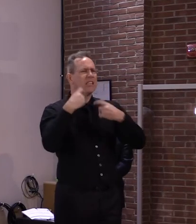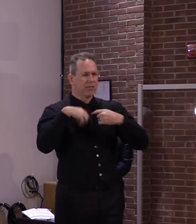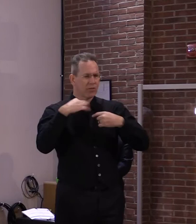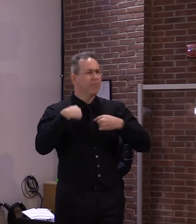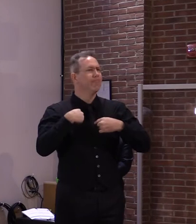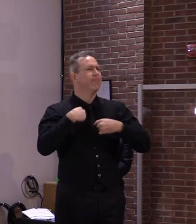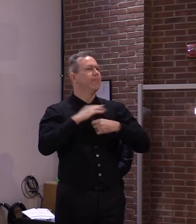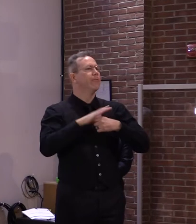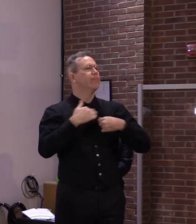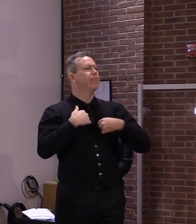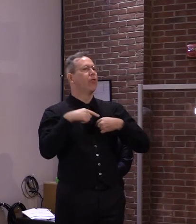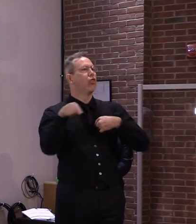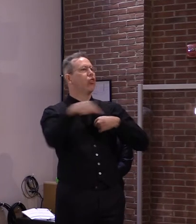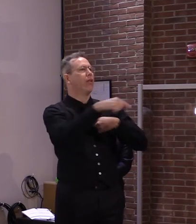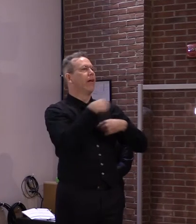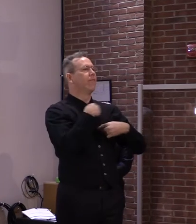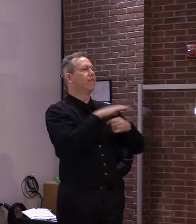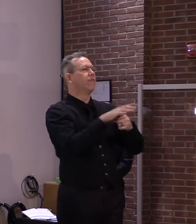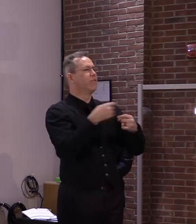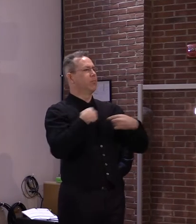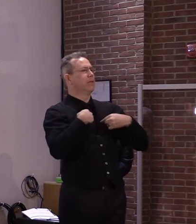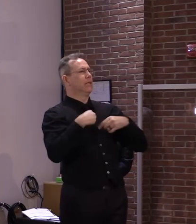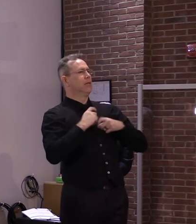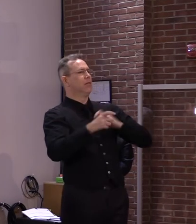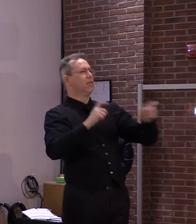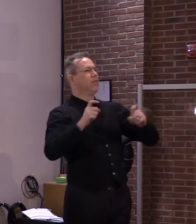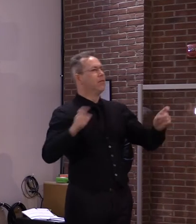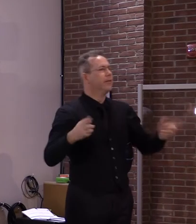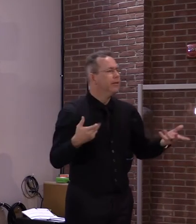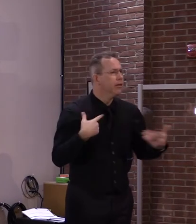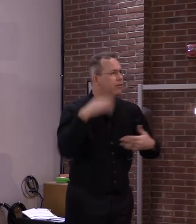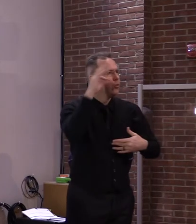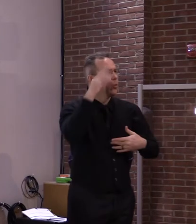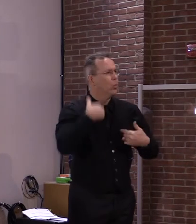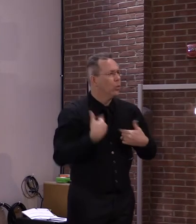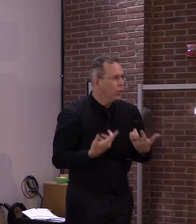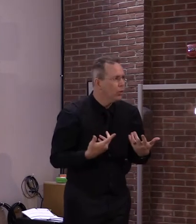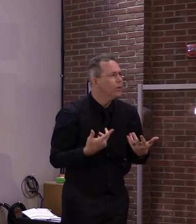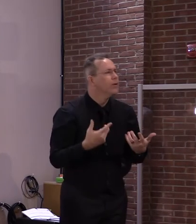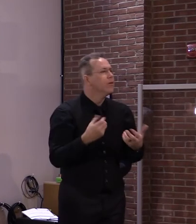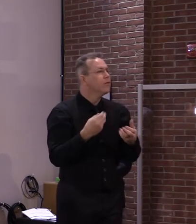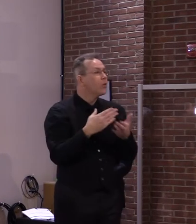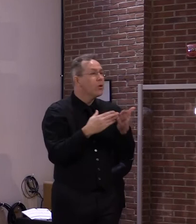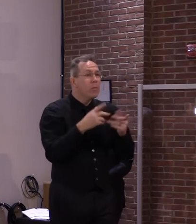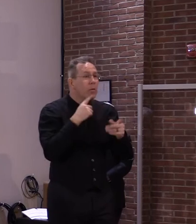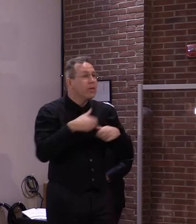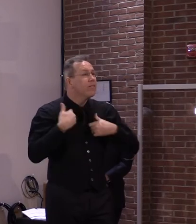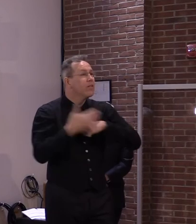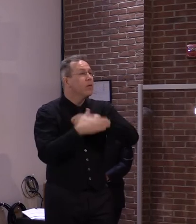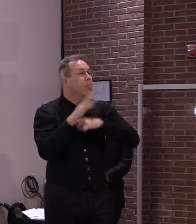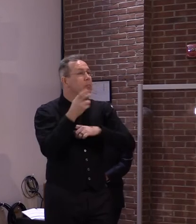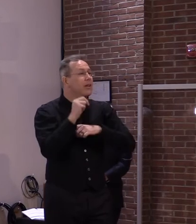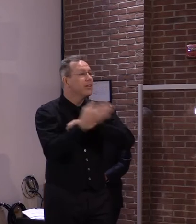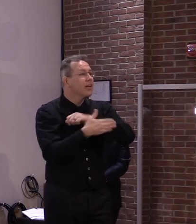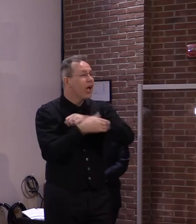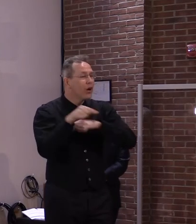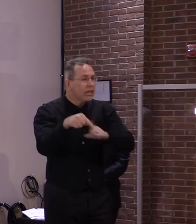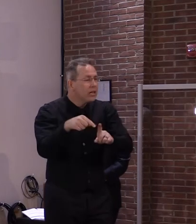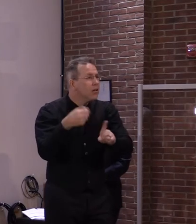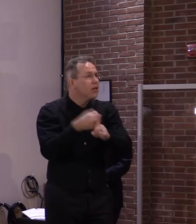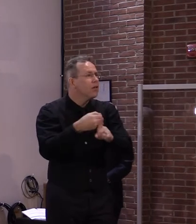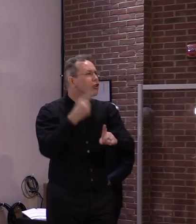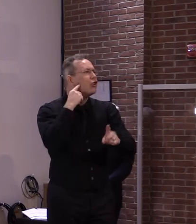them so i would urge people in bennington county as these sites are announced if you have second thoughts about